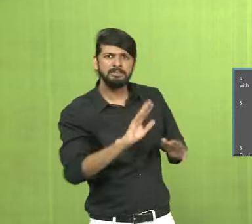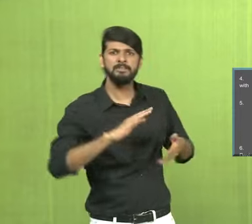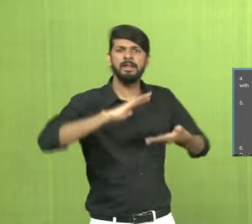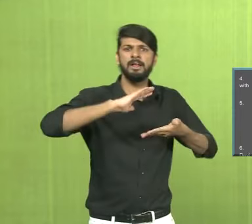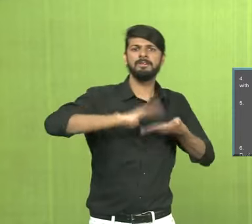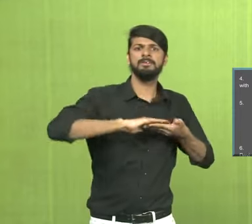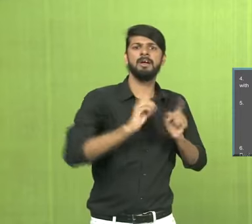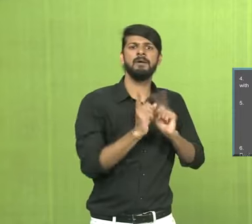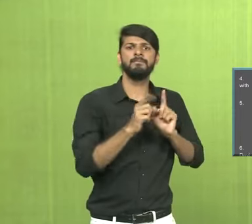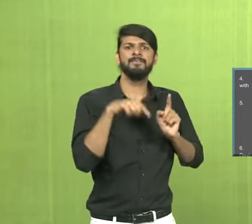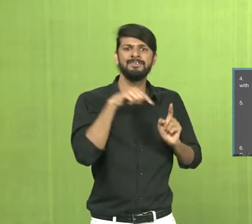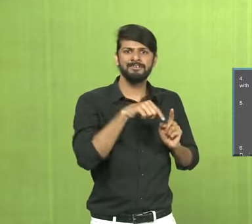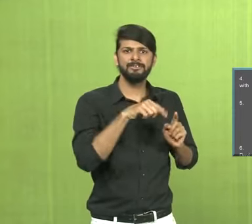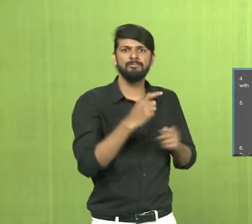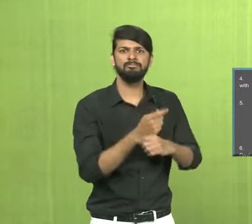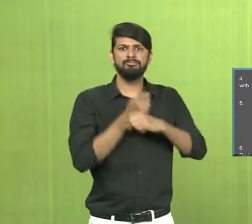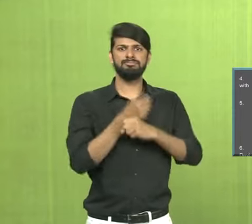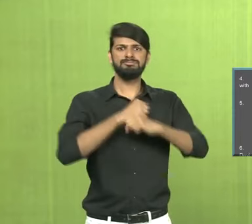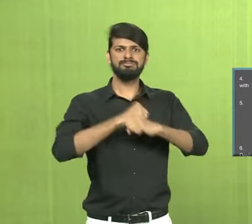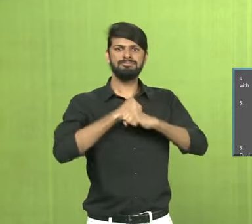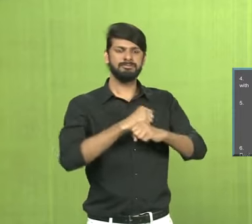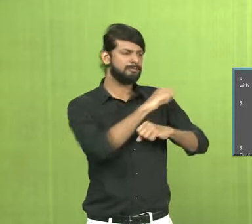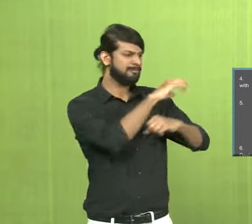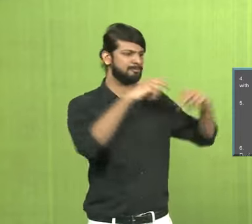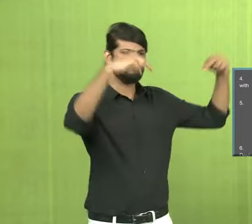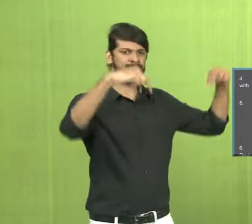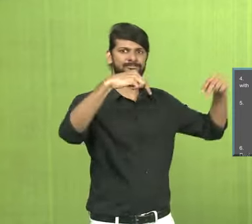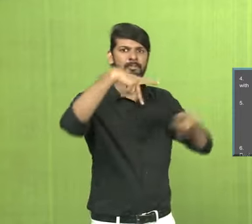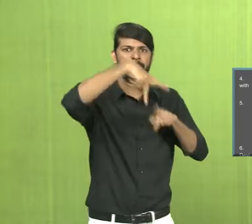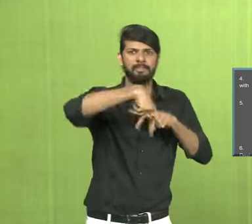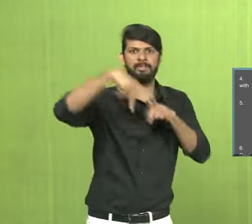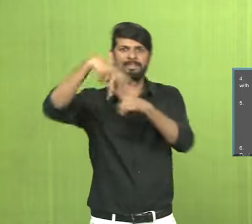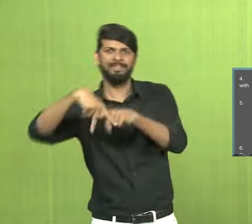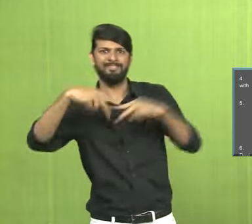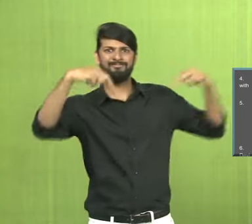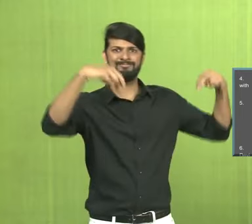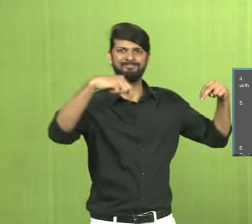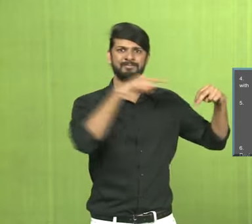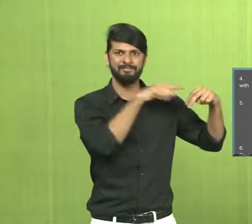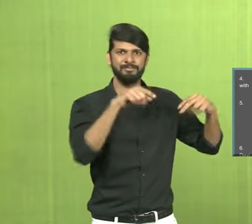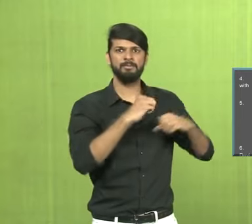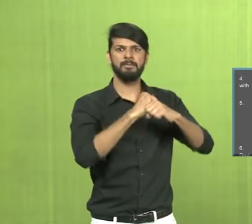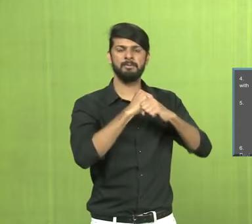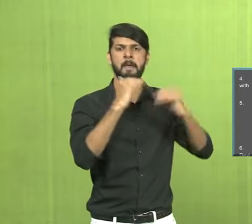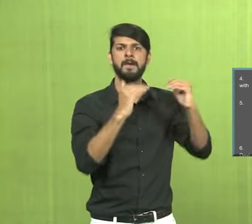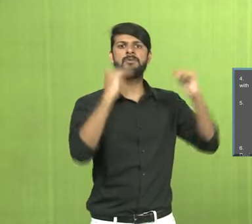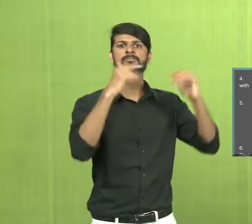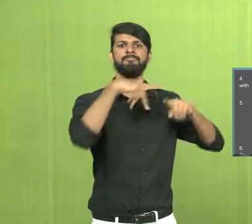then there is the motif of a bridegroom riding a mare,